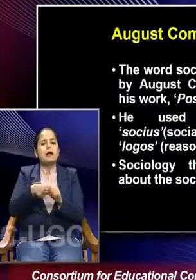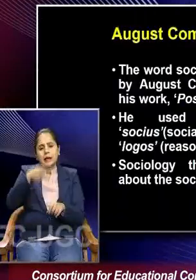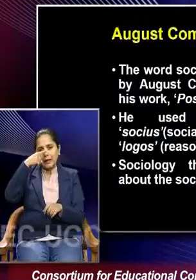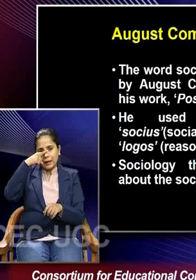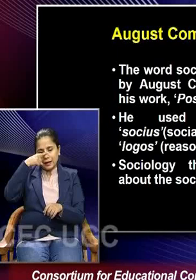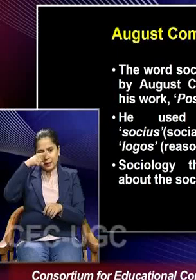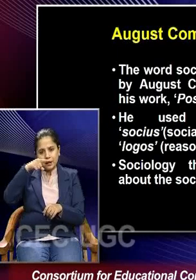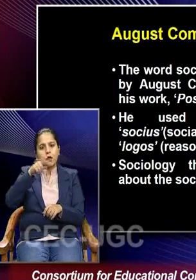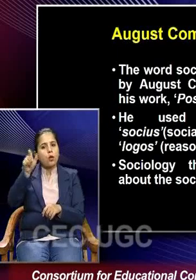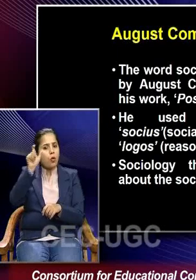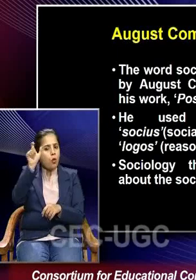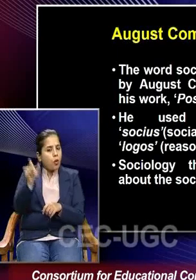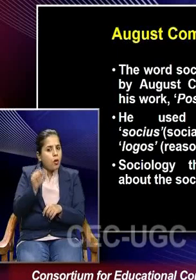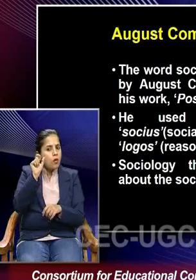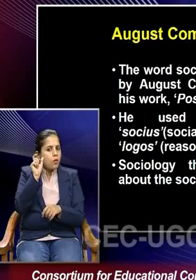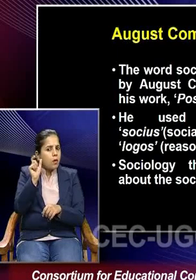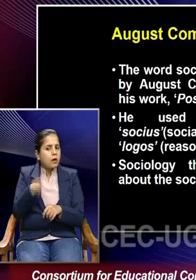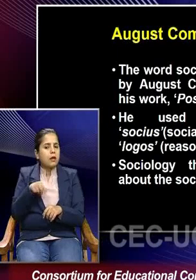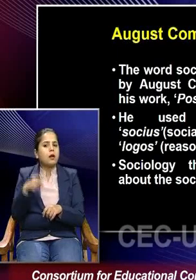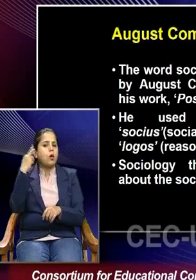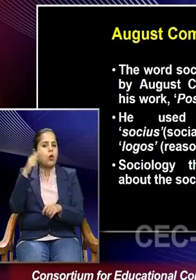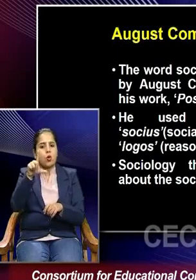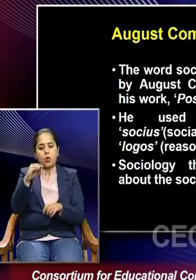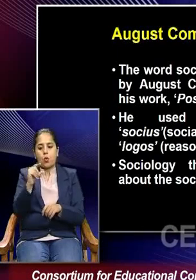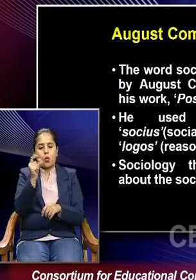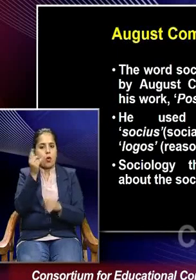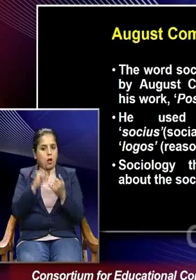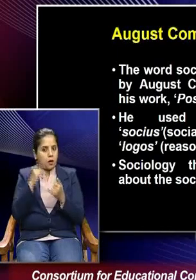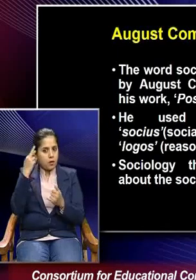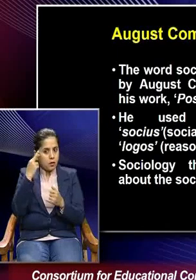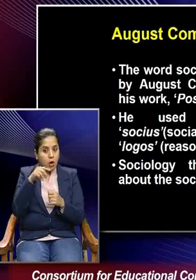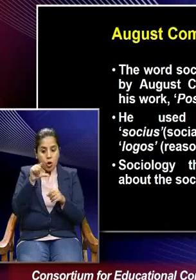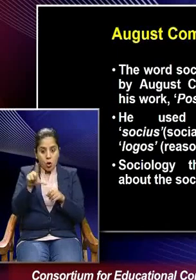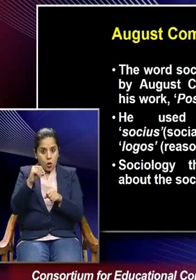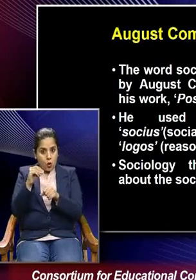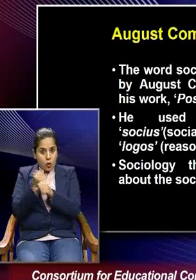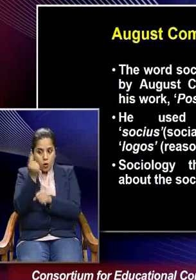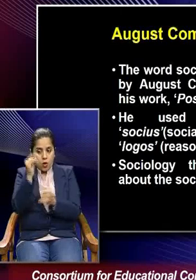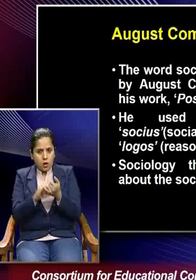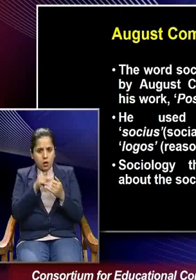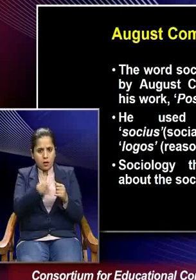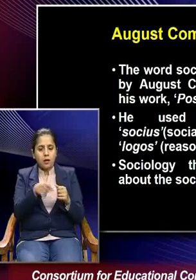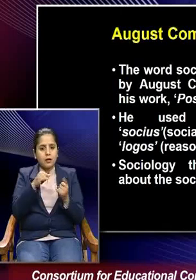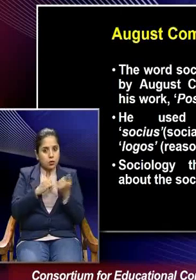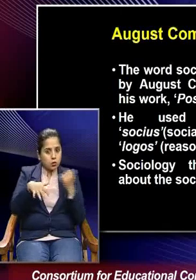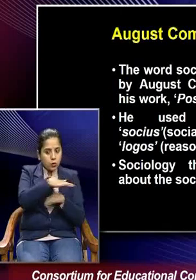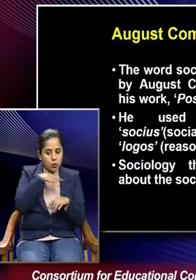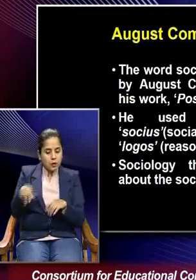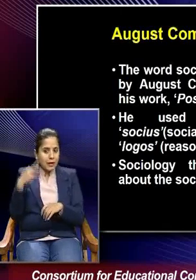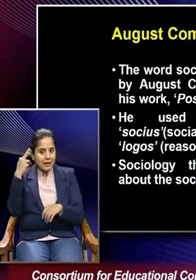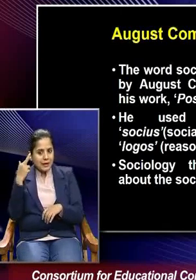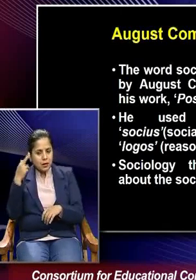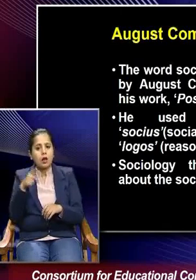logos, which means reasoning. So when we combine socius with logos, it leads to the concept of